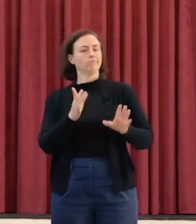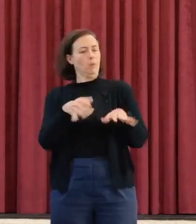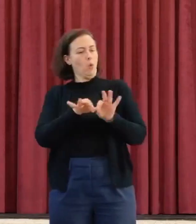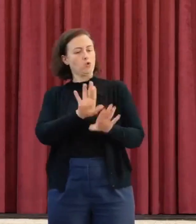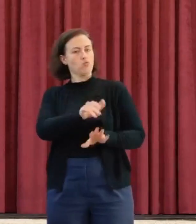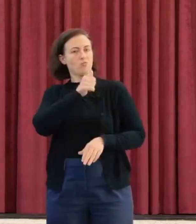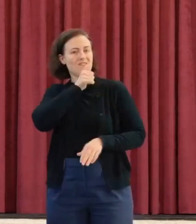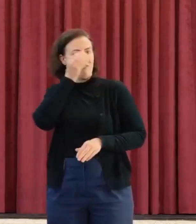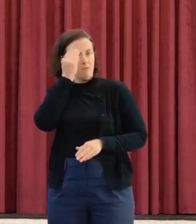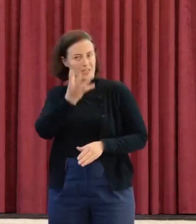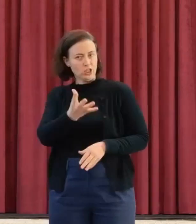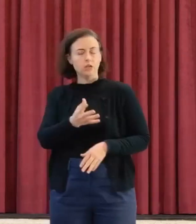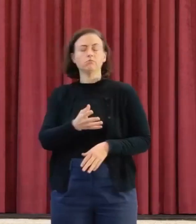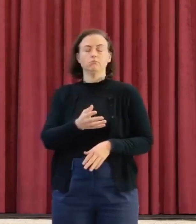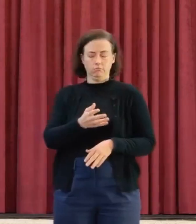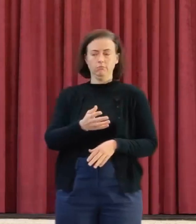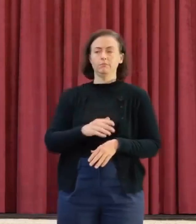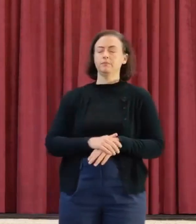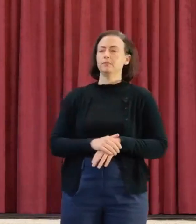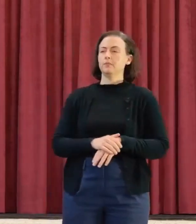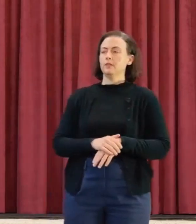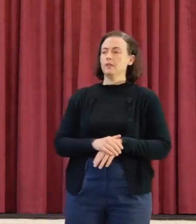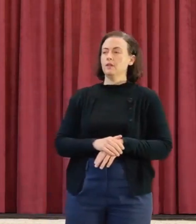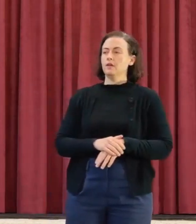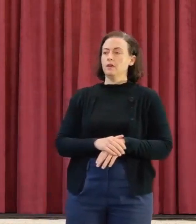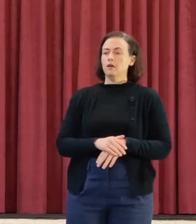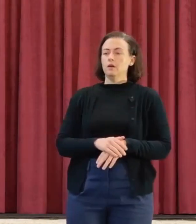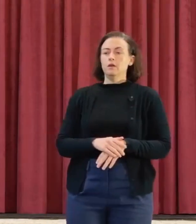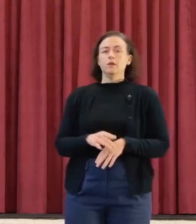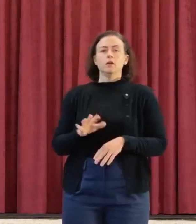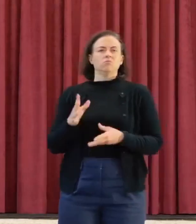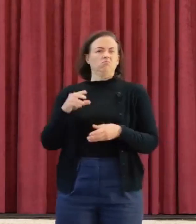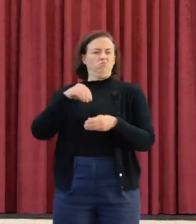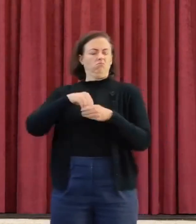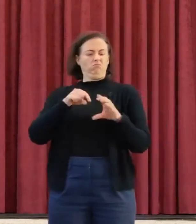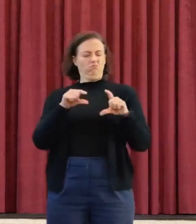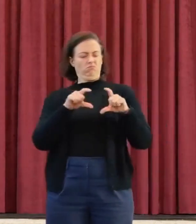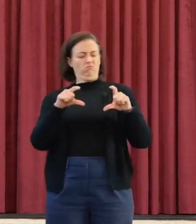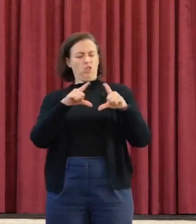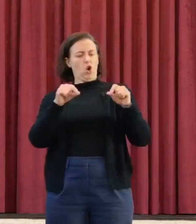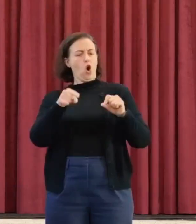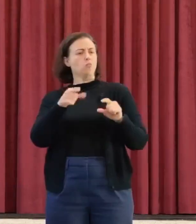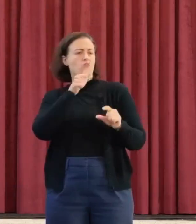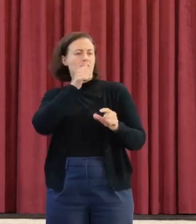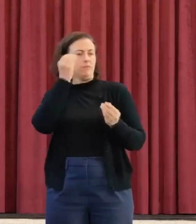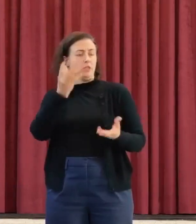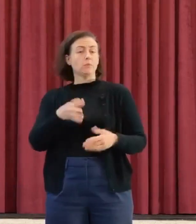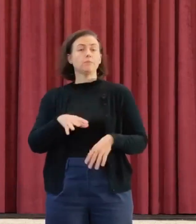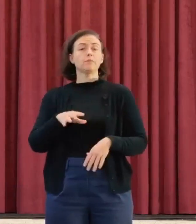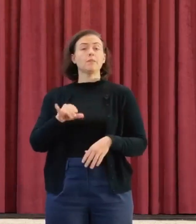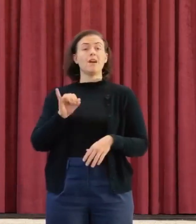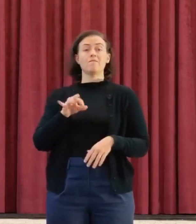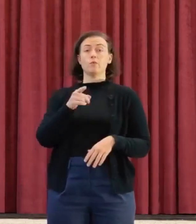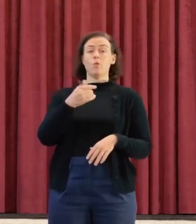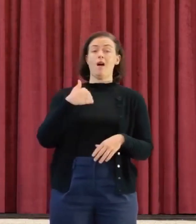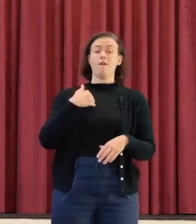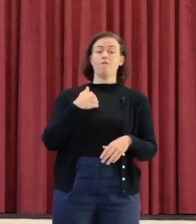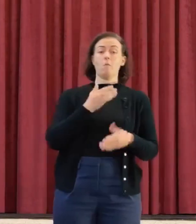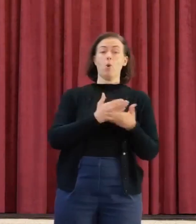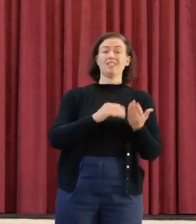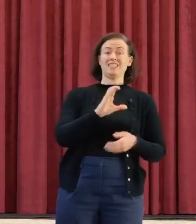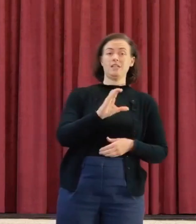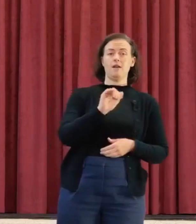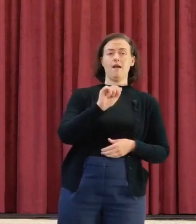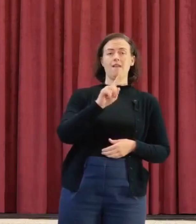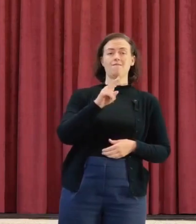it's really, private information. It contains private information. And so if you have Medicare Advantage plan,